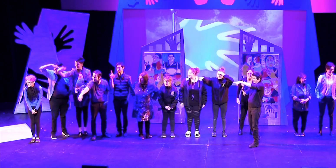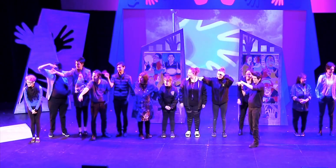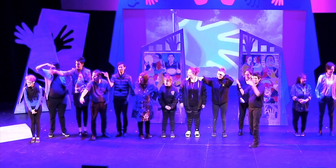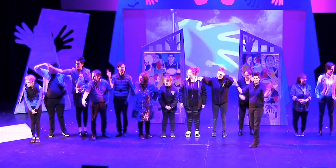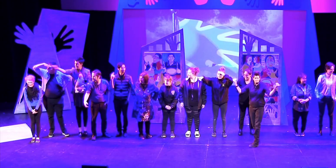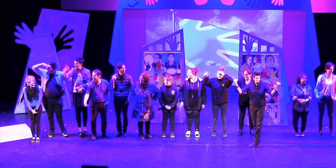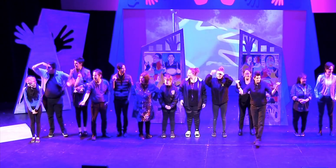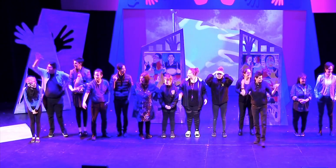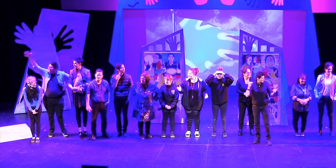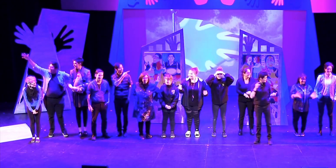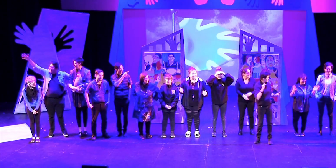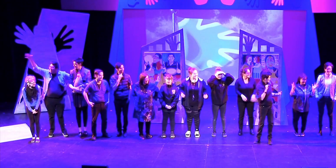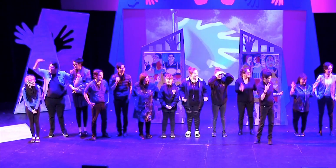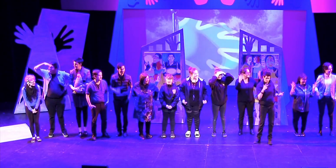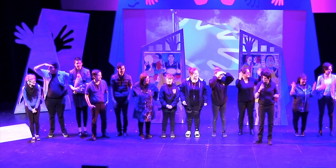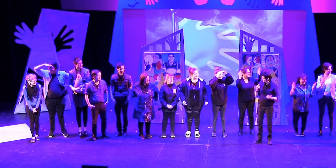stage. We see you both. Come on up.